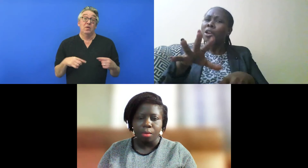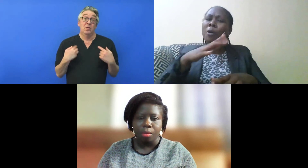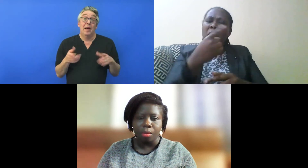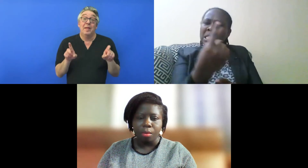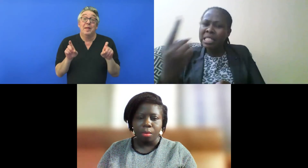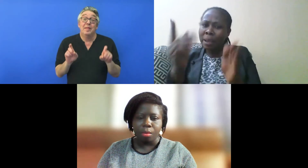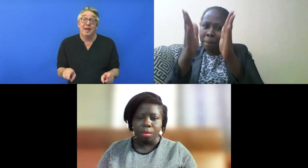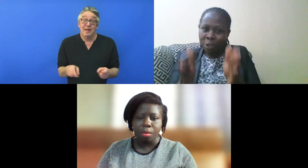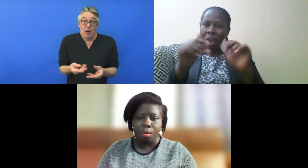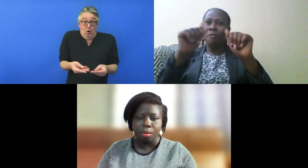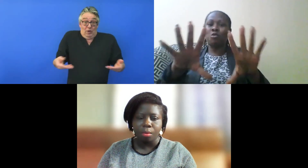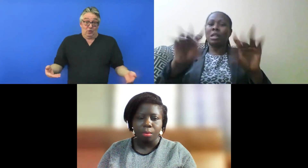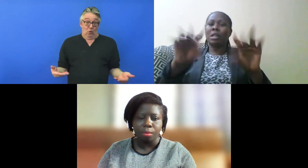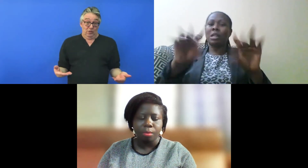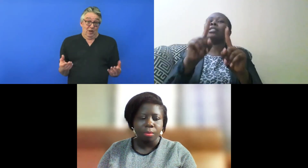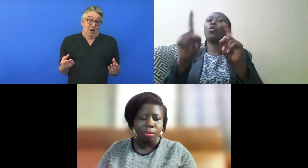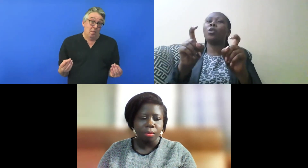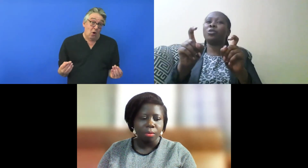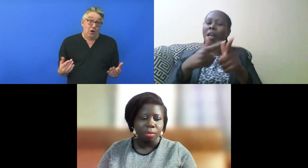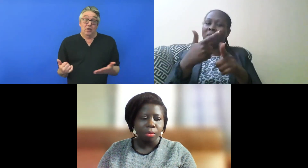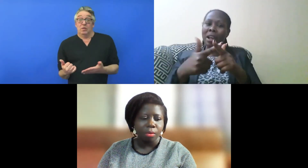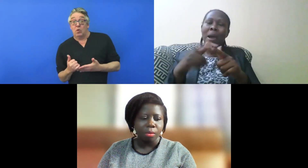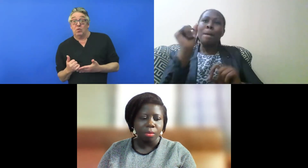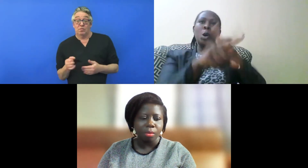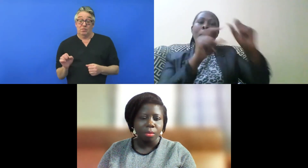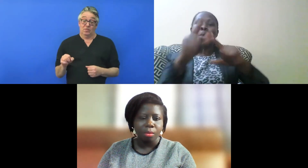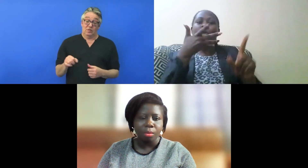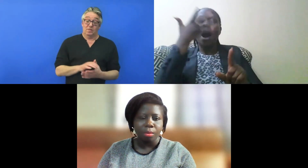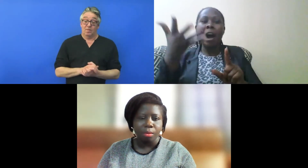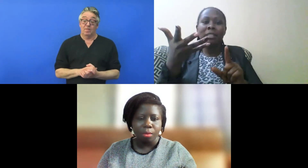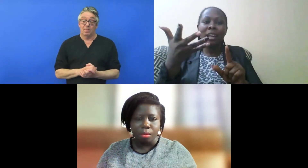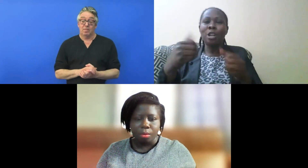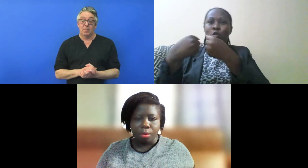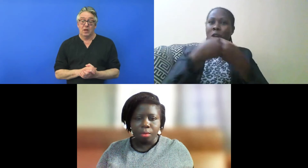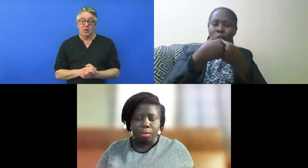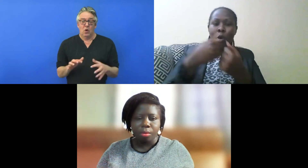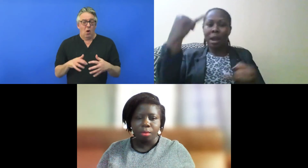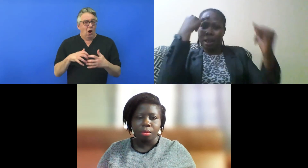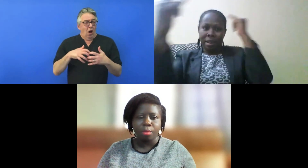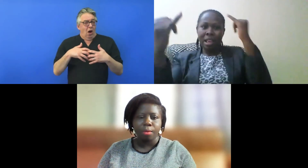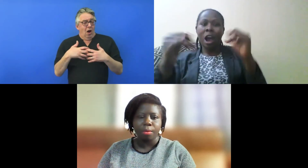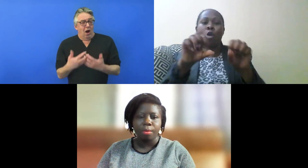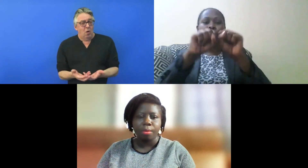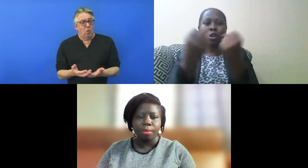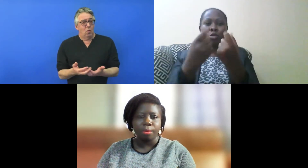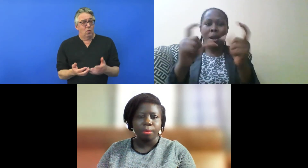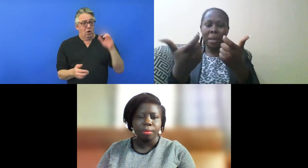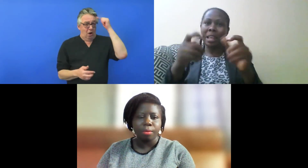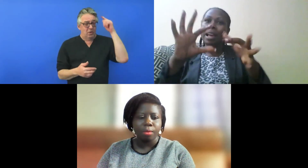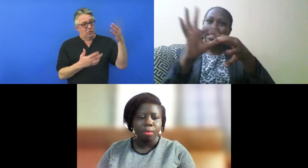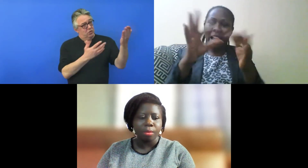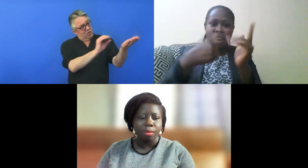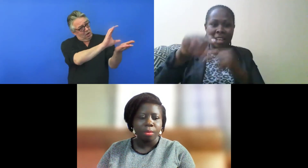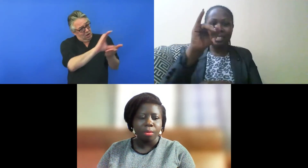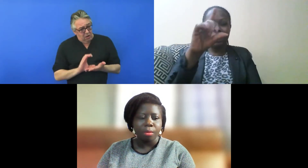politics? For each person has to take this question, and then you can get responses